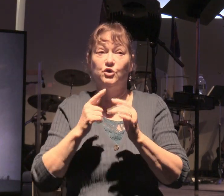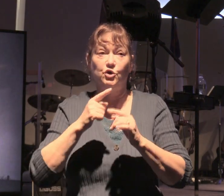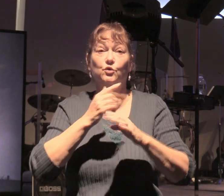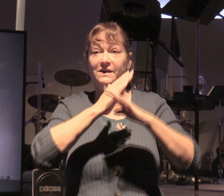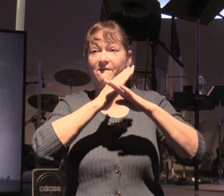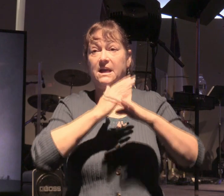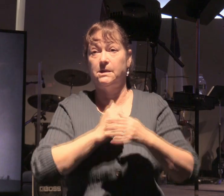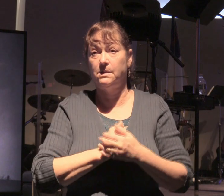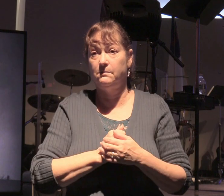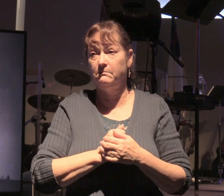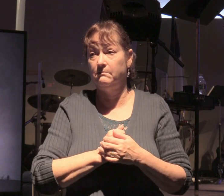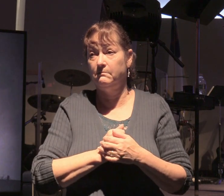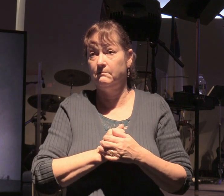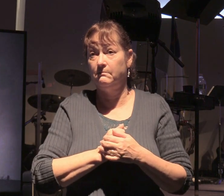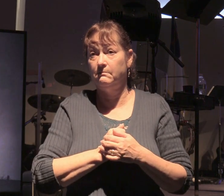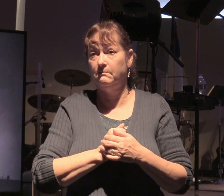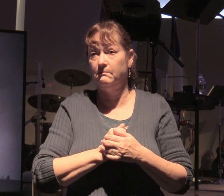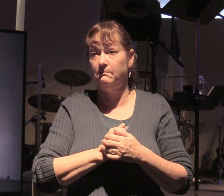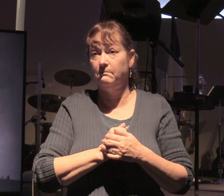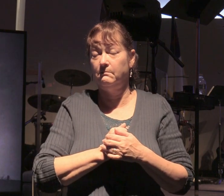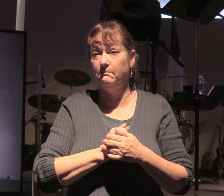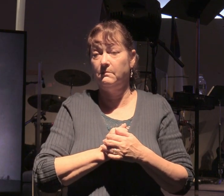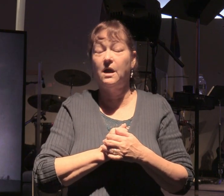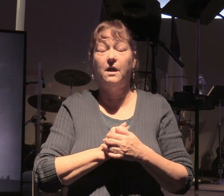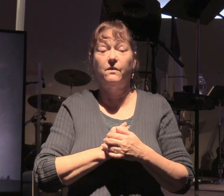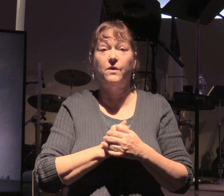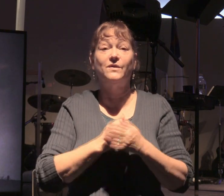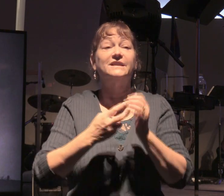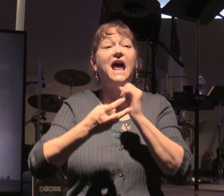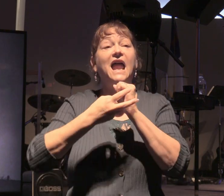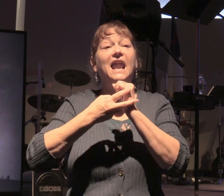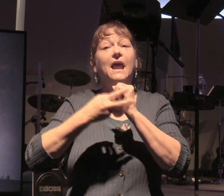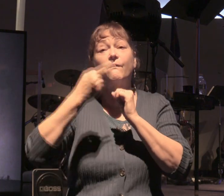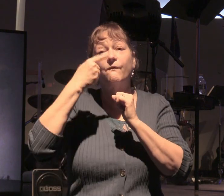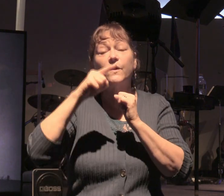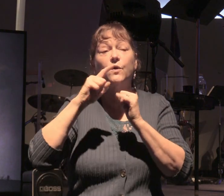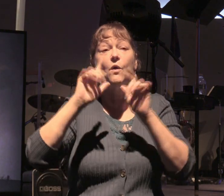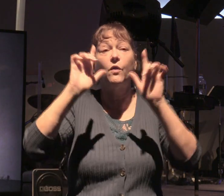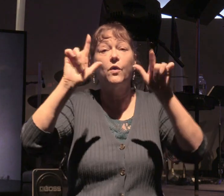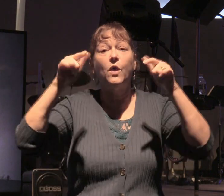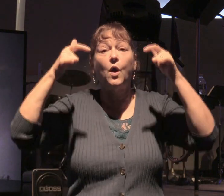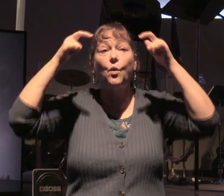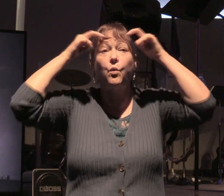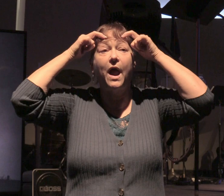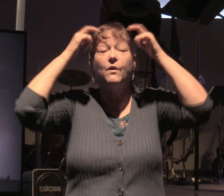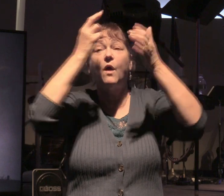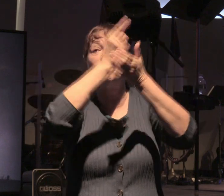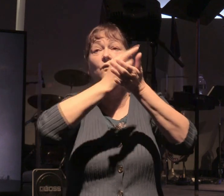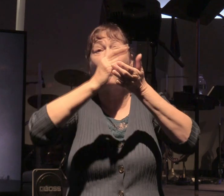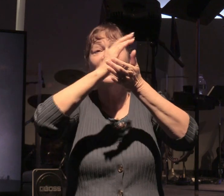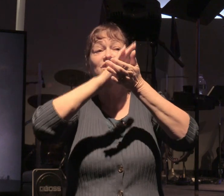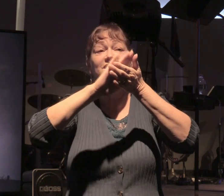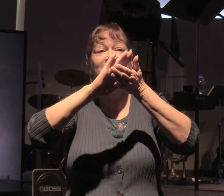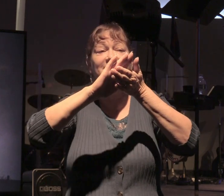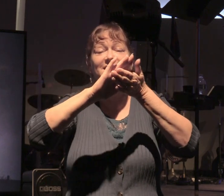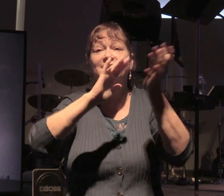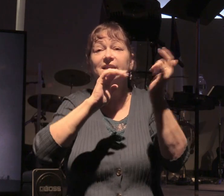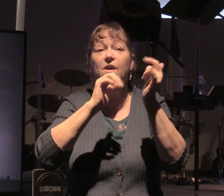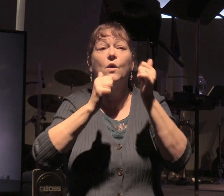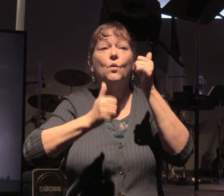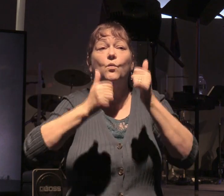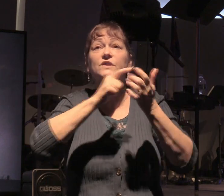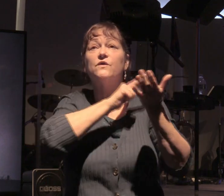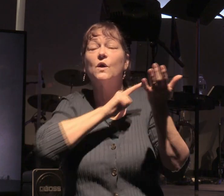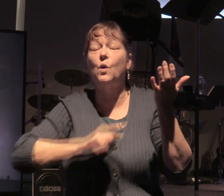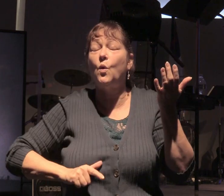defended. There is laid up for you the crown of righteousness, which the